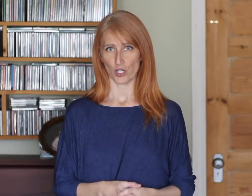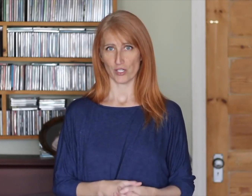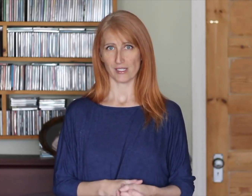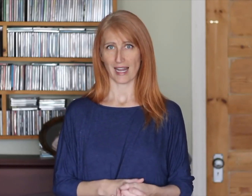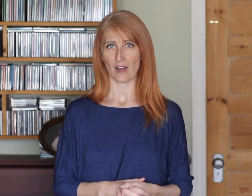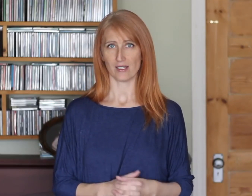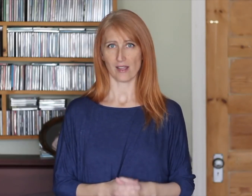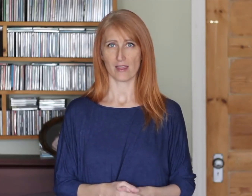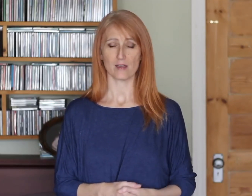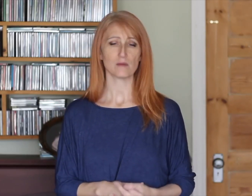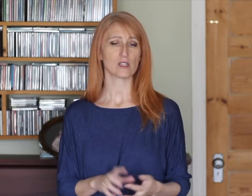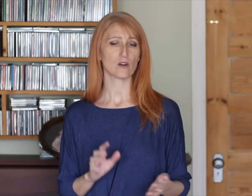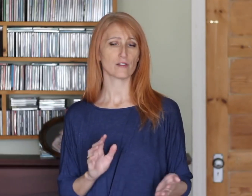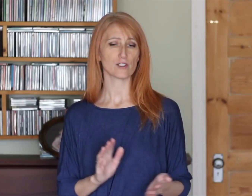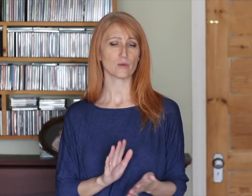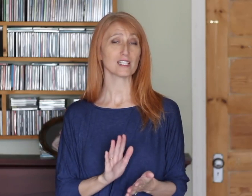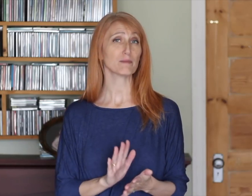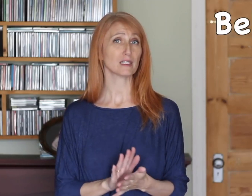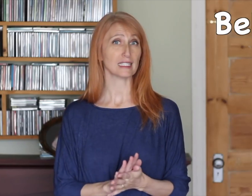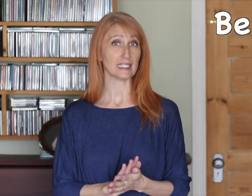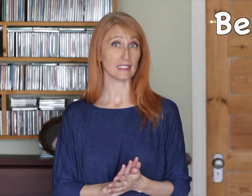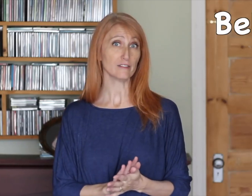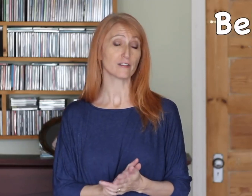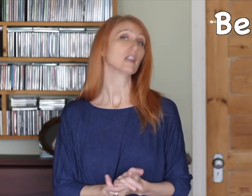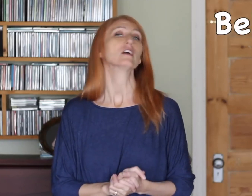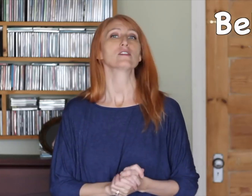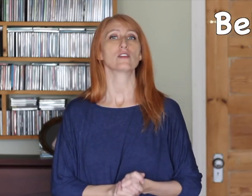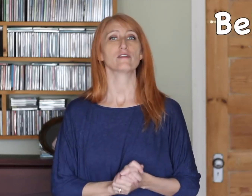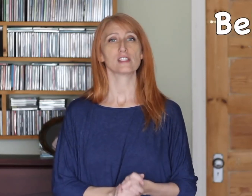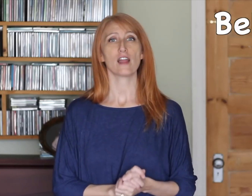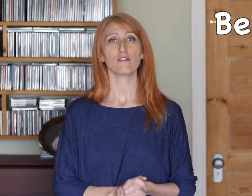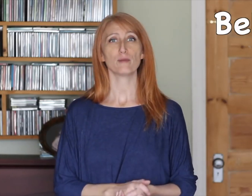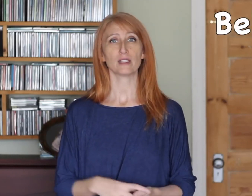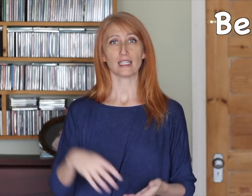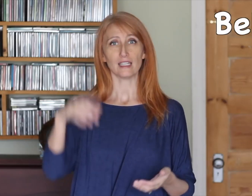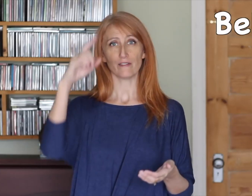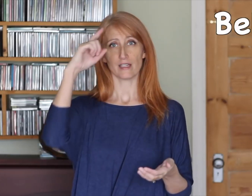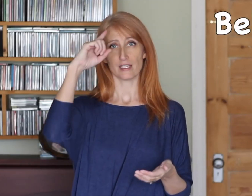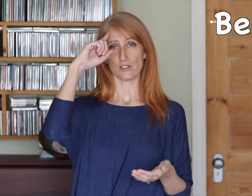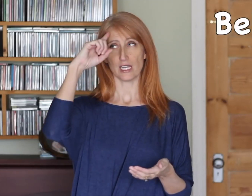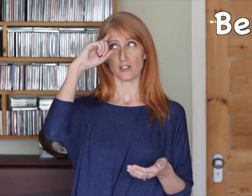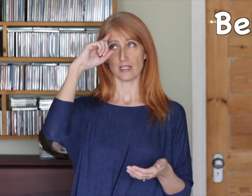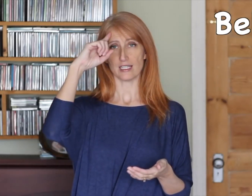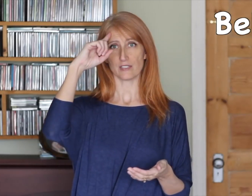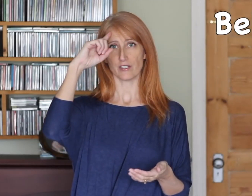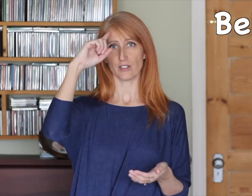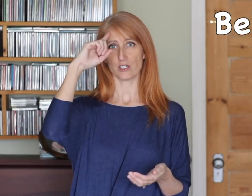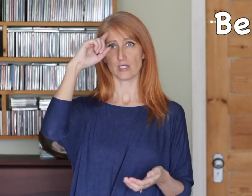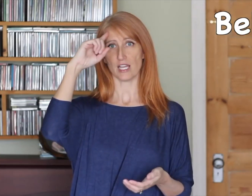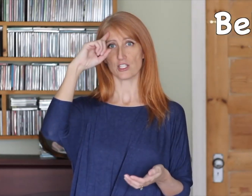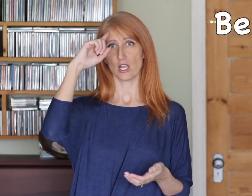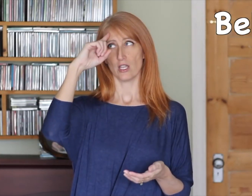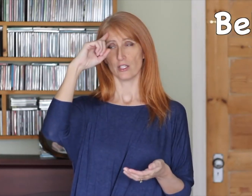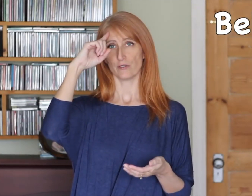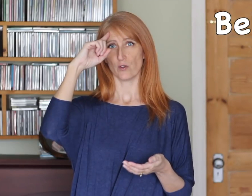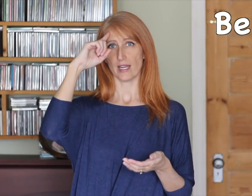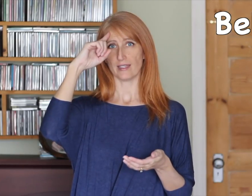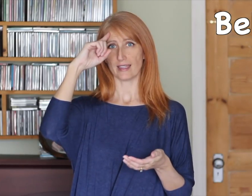words and how to sign them. So the first one is believe. So the sign for believe is you take your index finger and you touch your forehead like